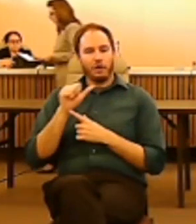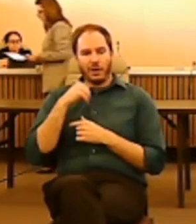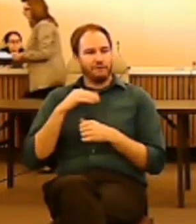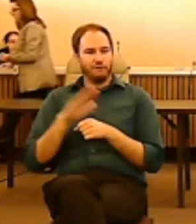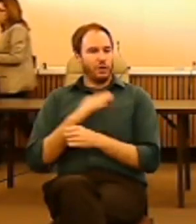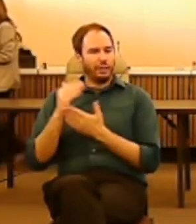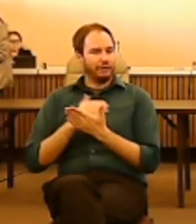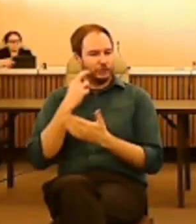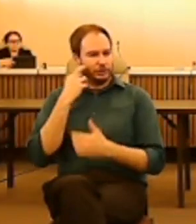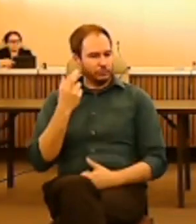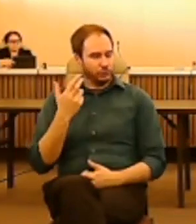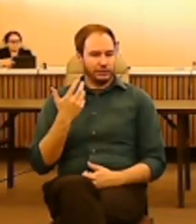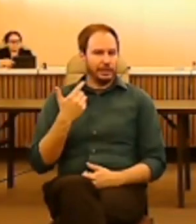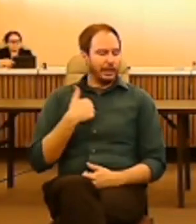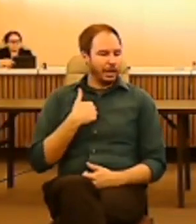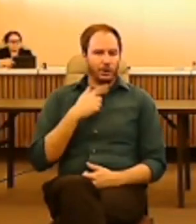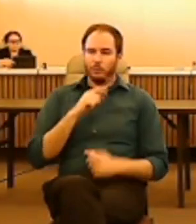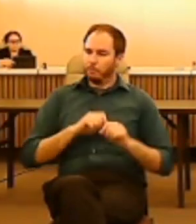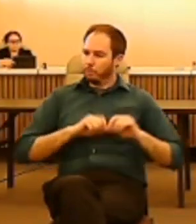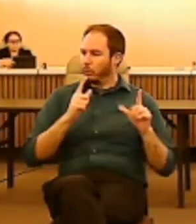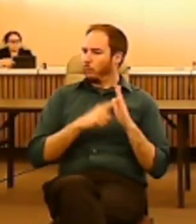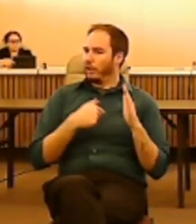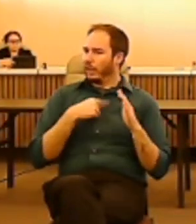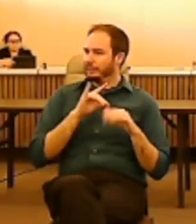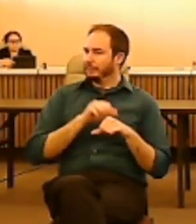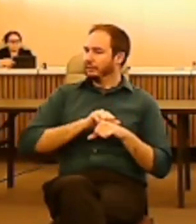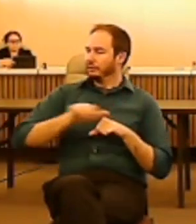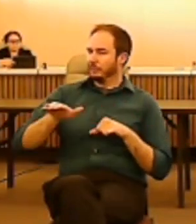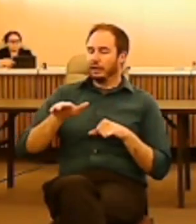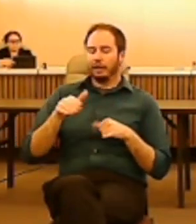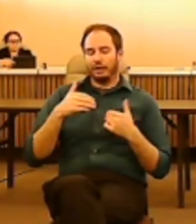list for some reason. I'm just gonna pull up what I had sent for